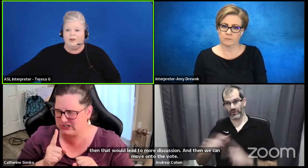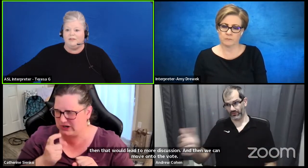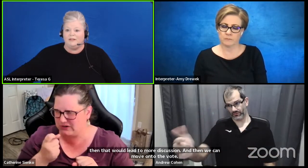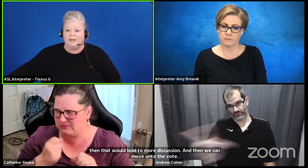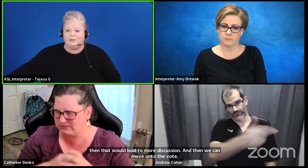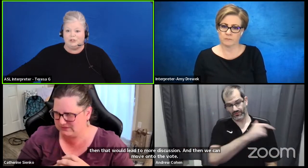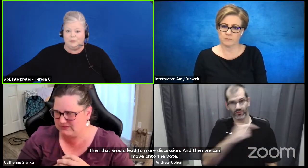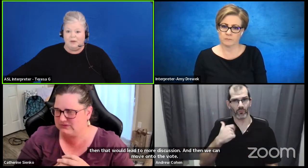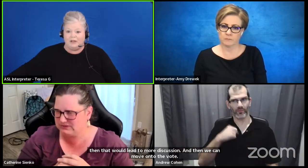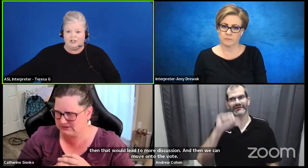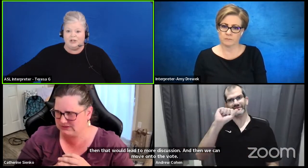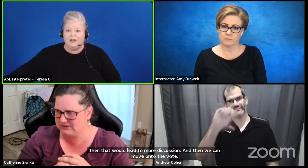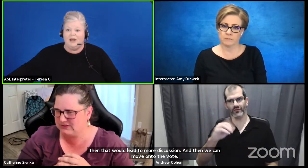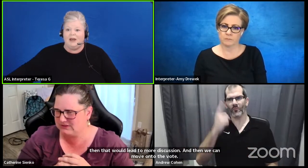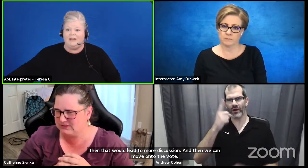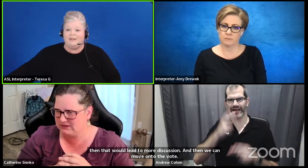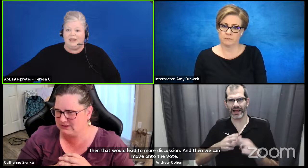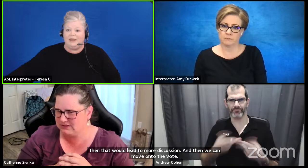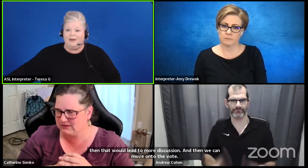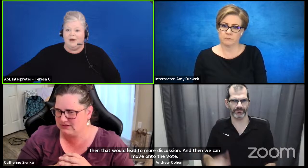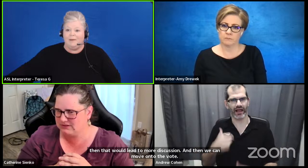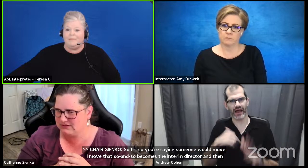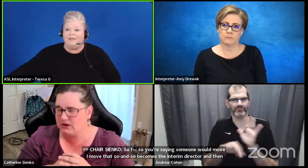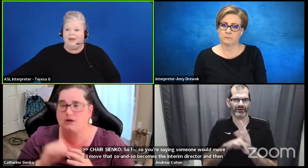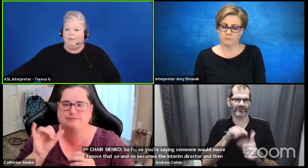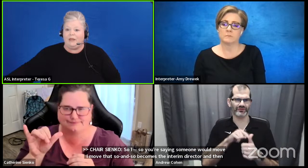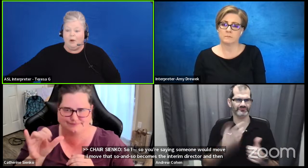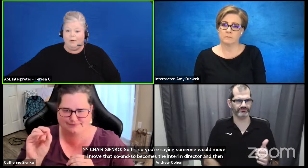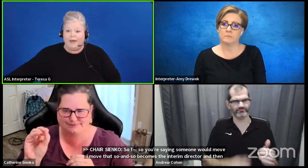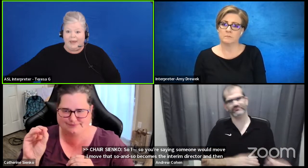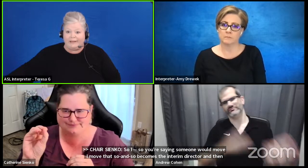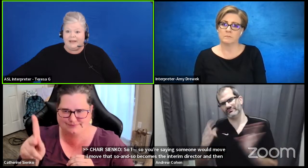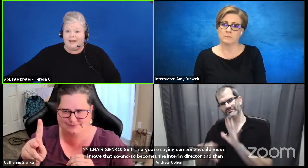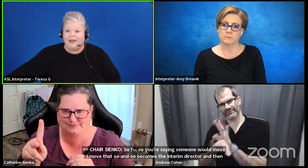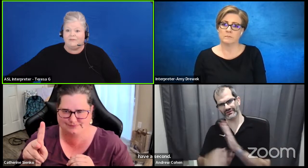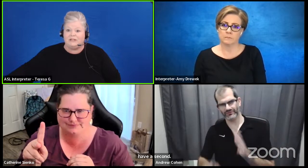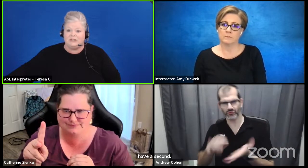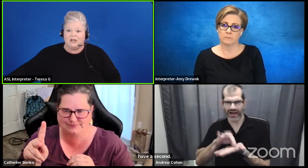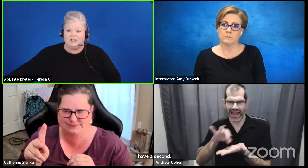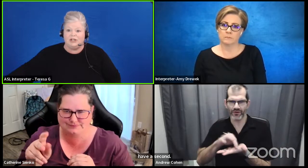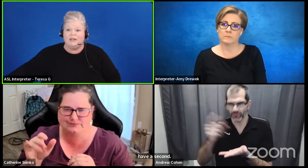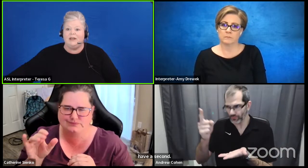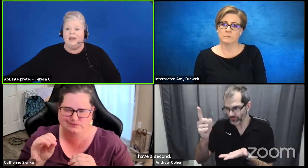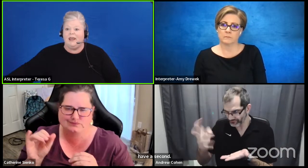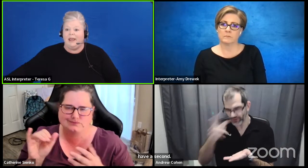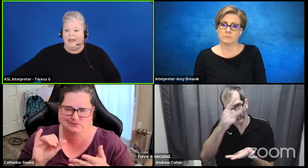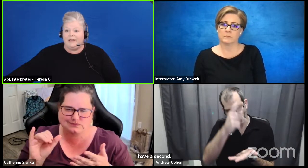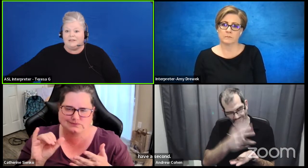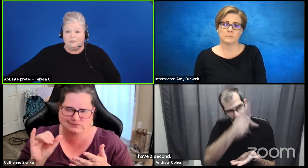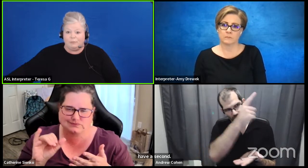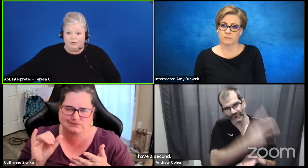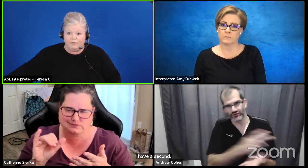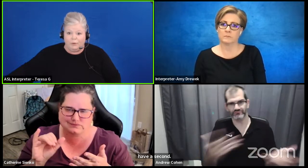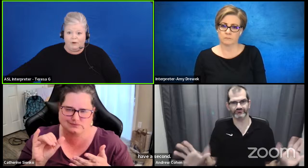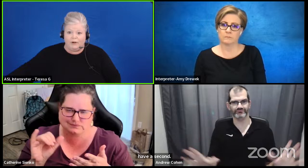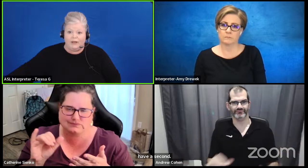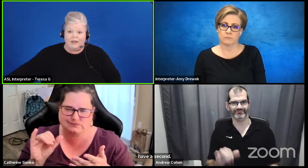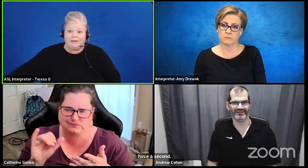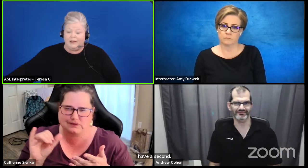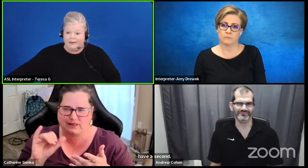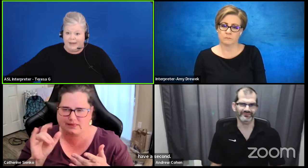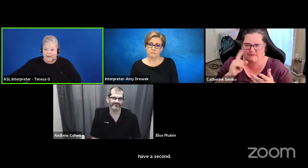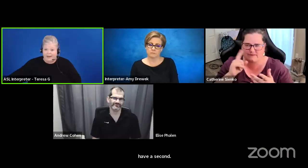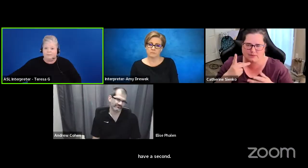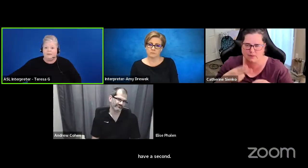that would drag things out too much. I think that we go ahead and have a discussion and put forward